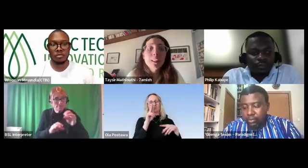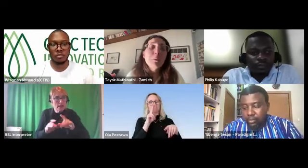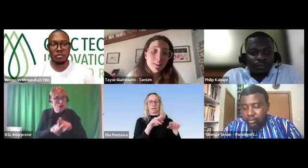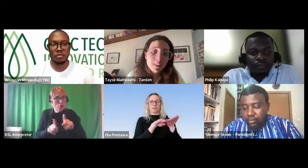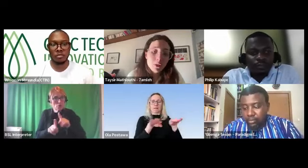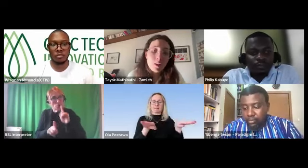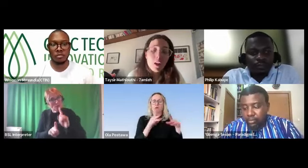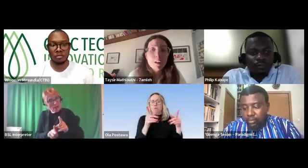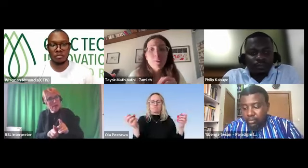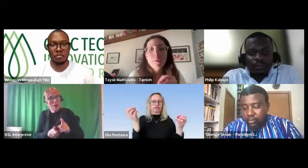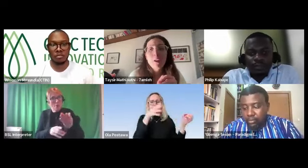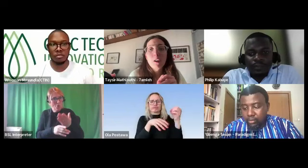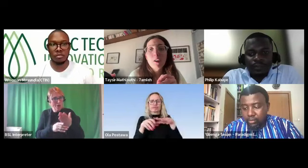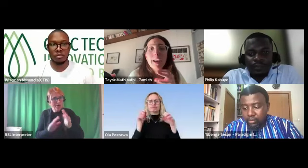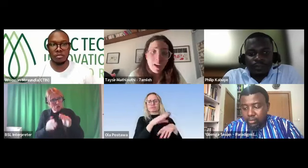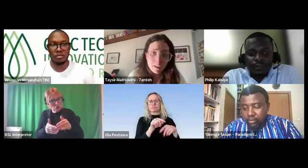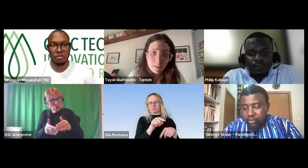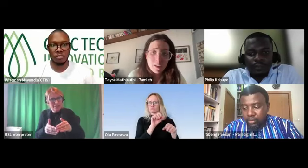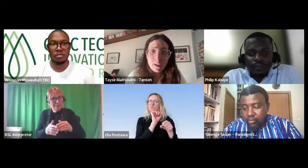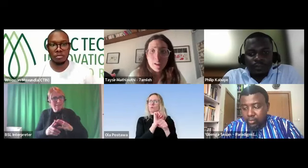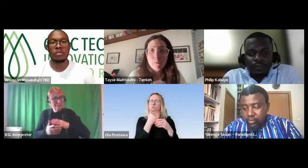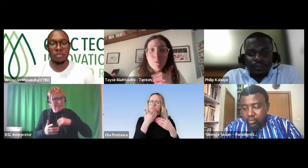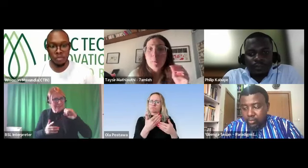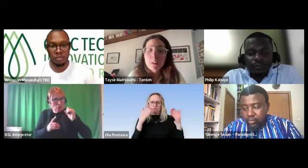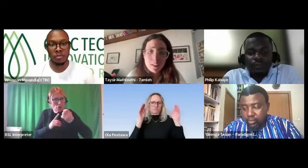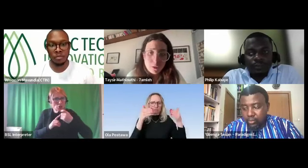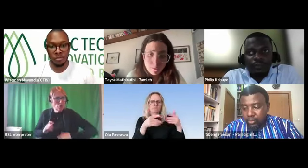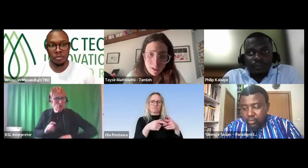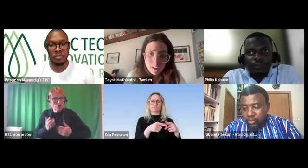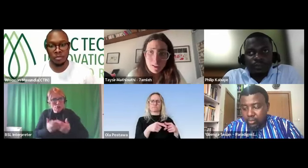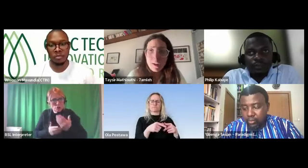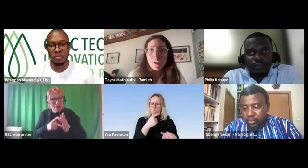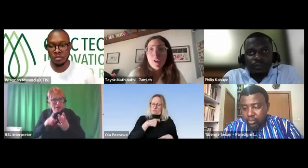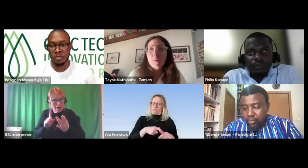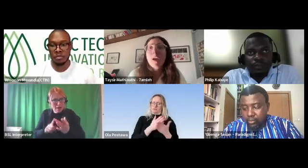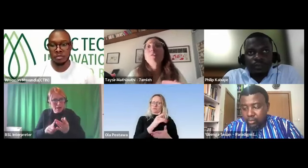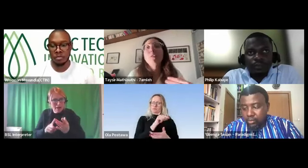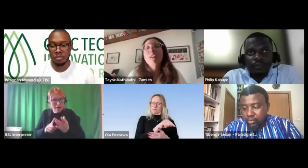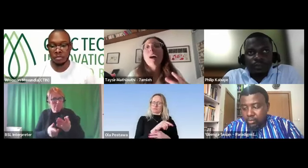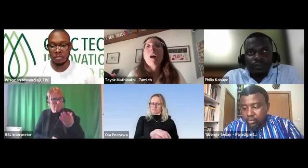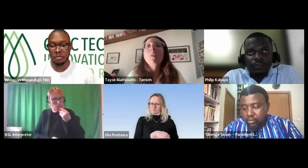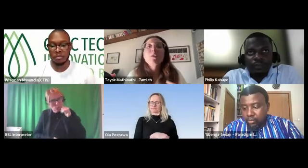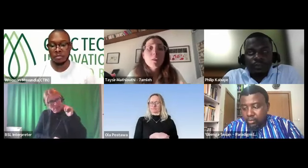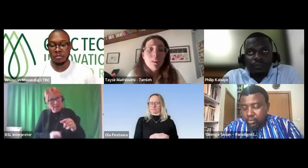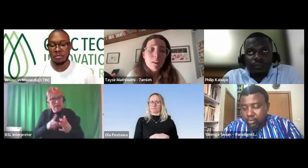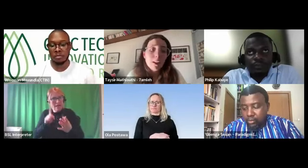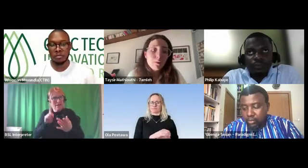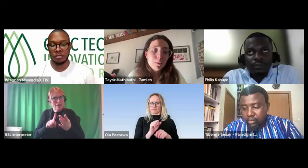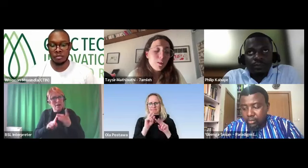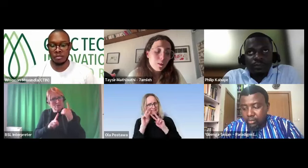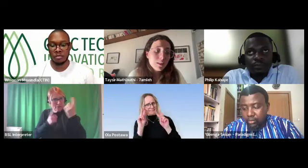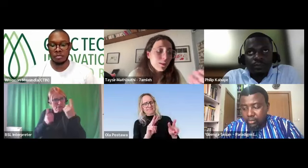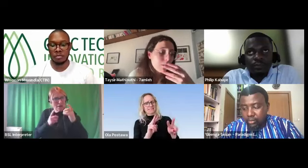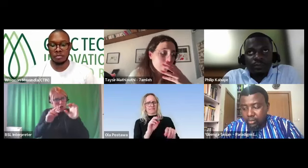digital dehumanization through AI and through weaponization of AI. We have to look at how